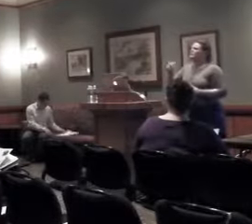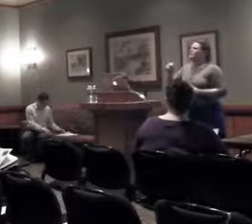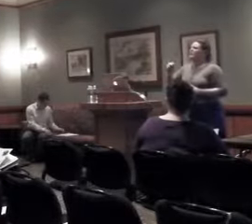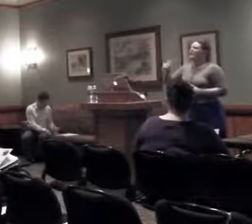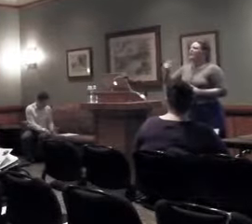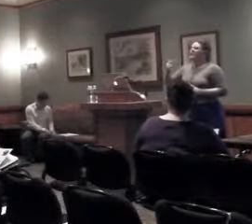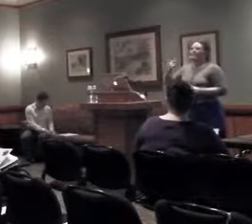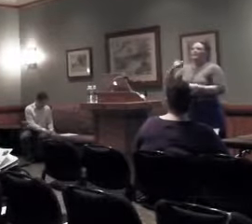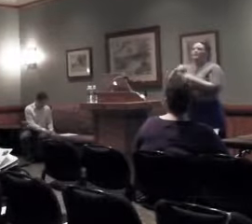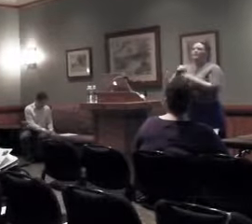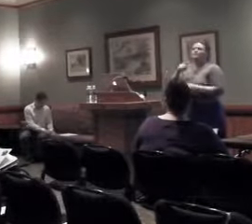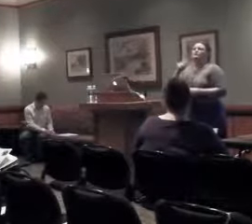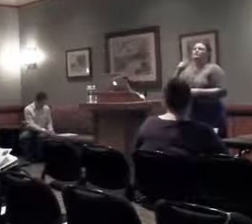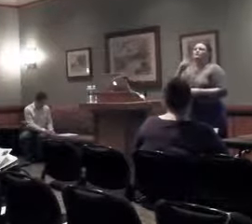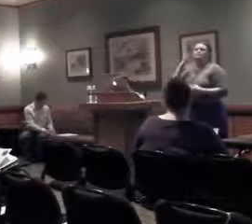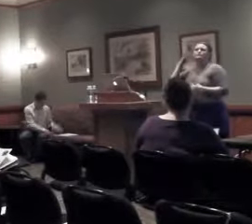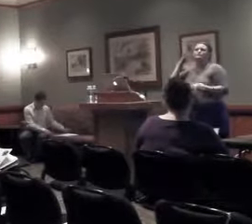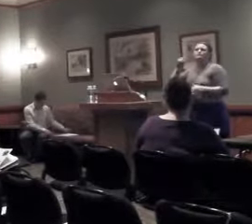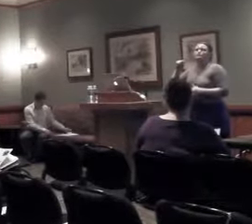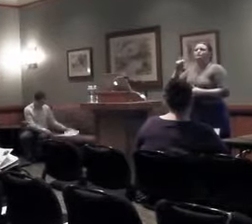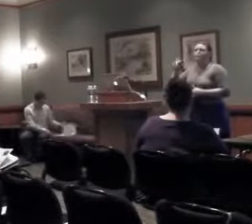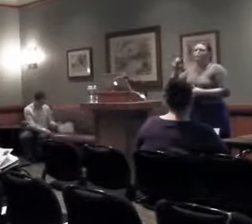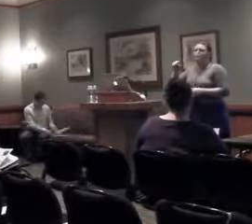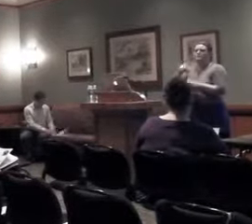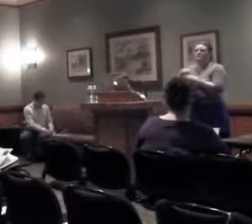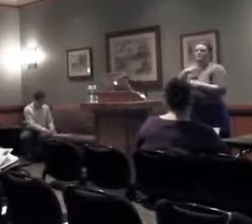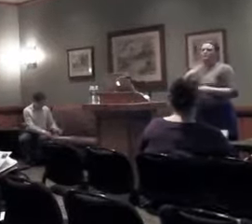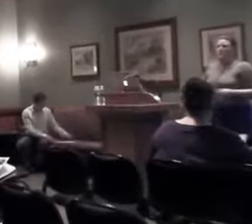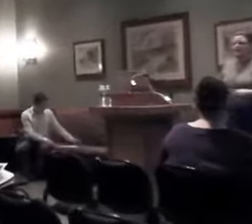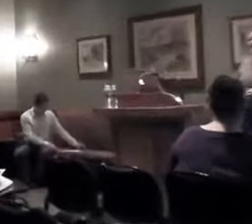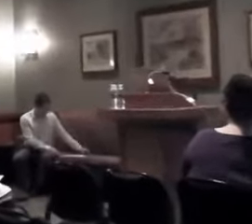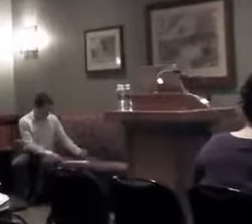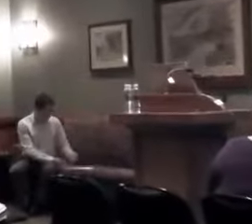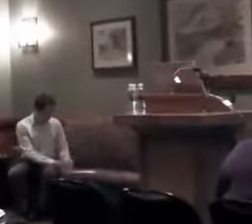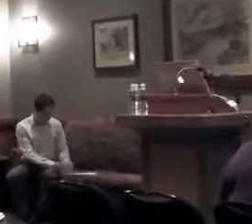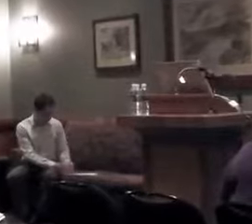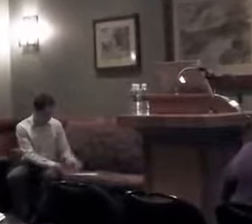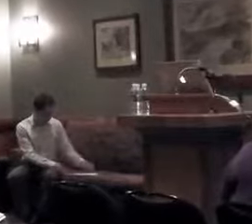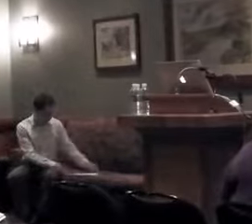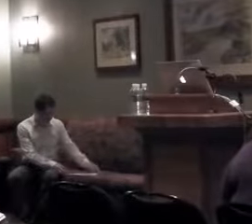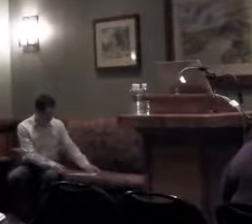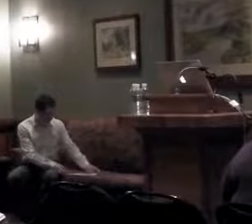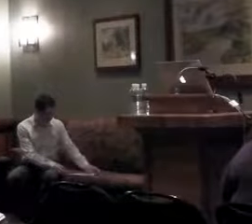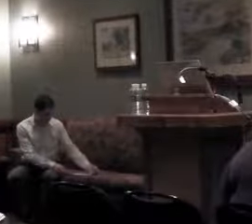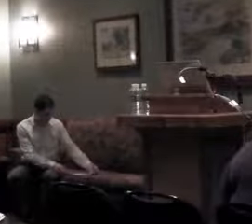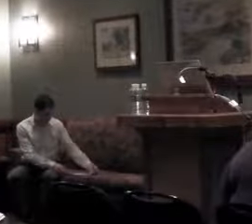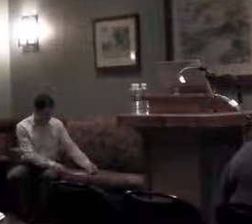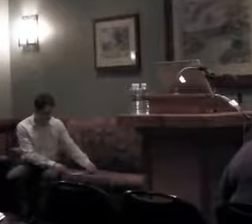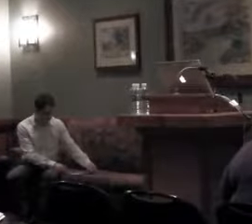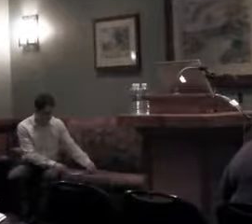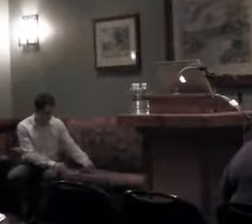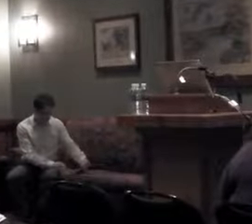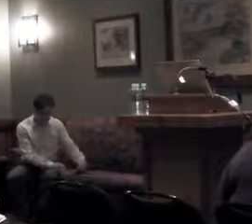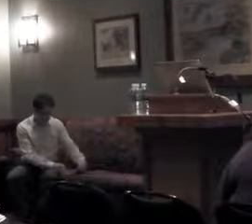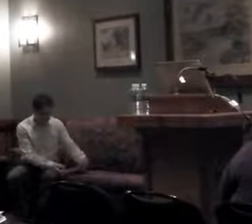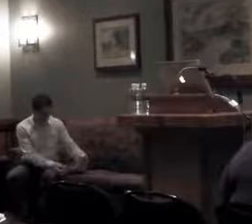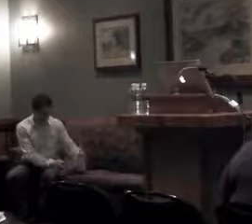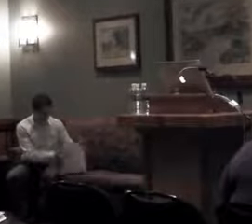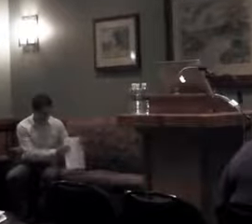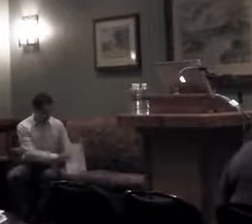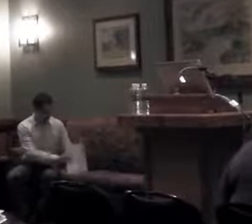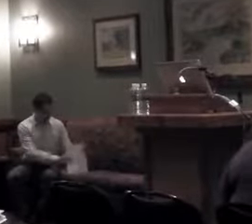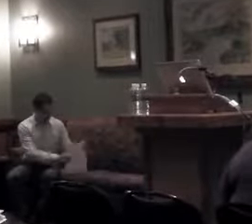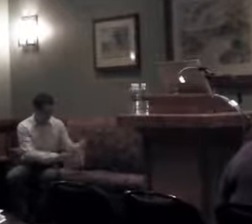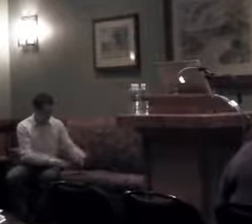I'd like to introduce our speaker today. David Quinto-Pozos is an assistant professor in the Department of Linguistics. He received his